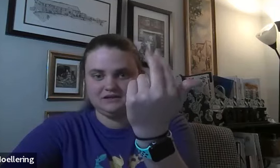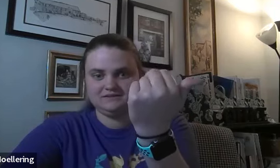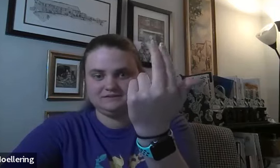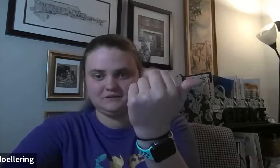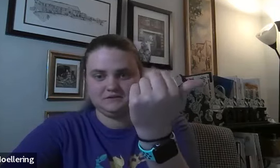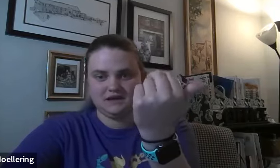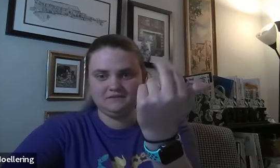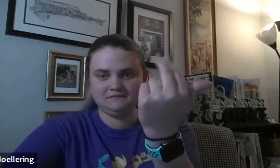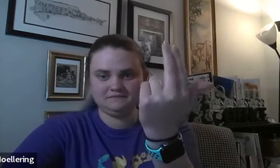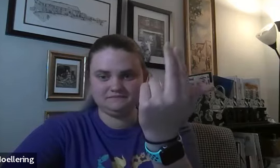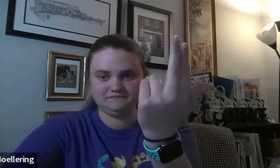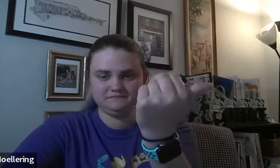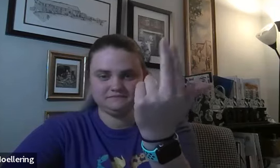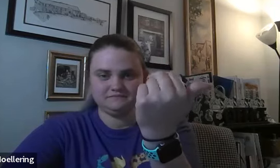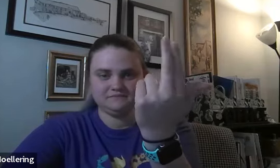good. Okay.